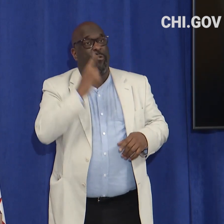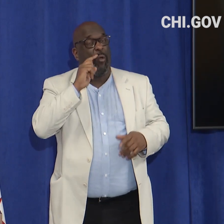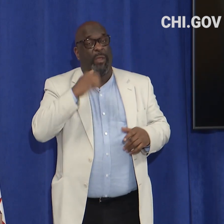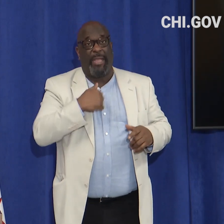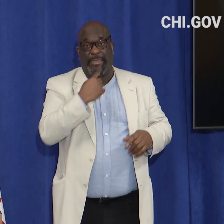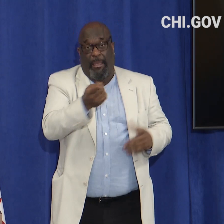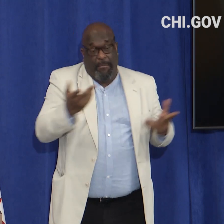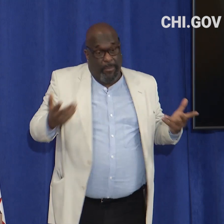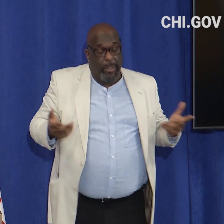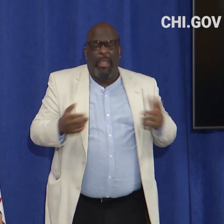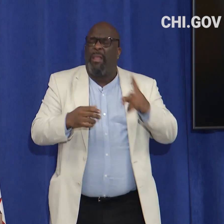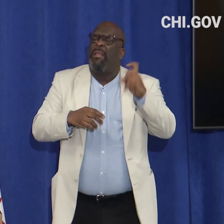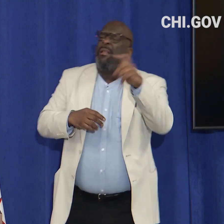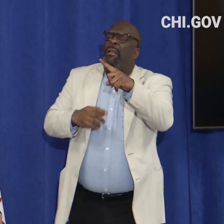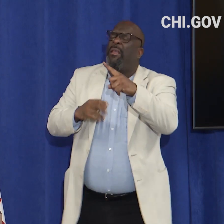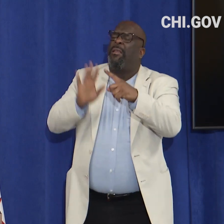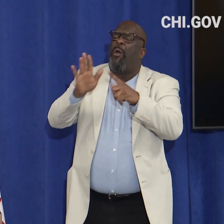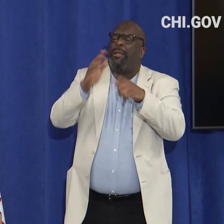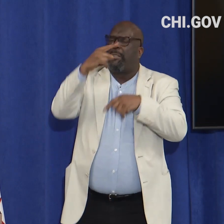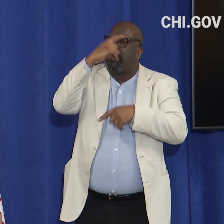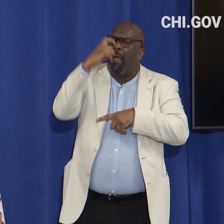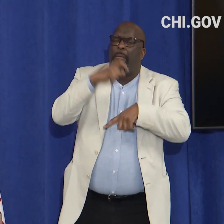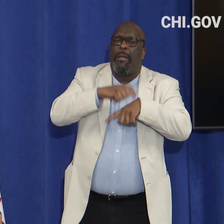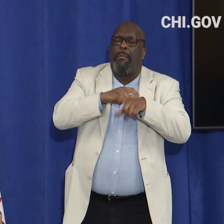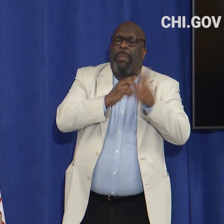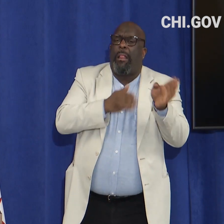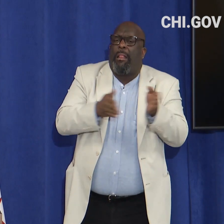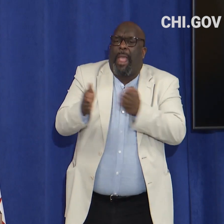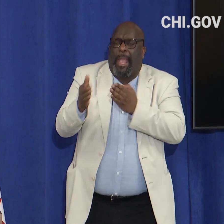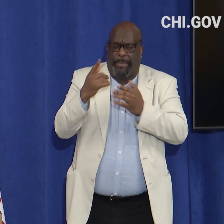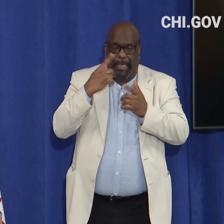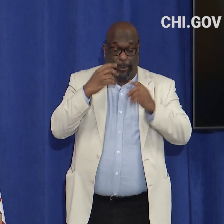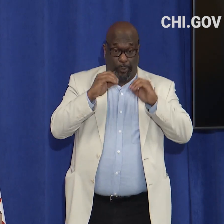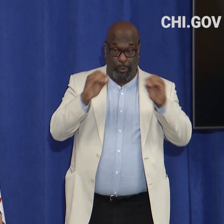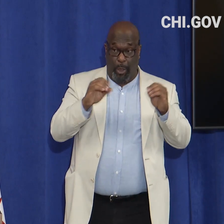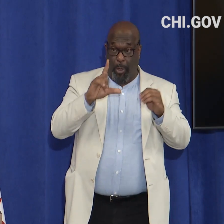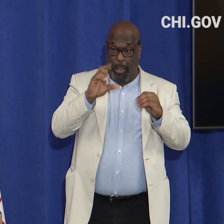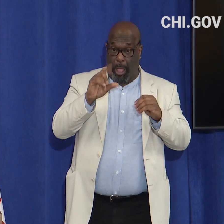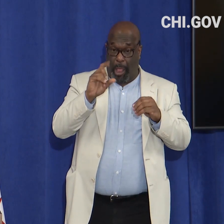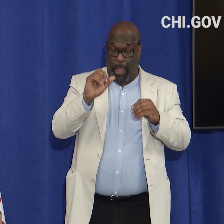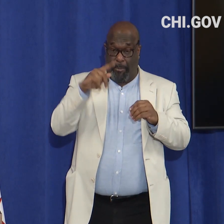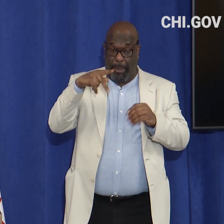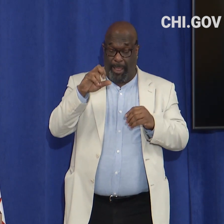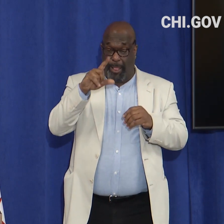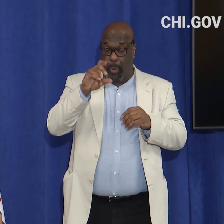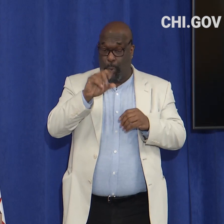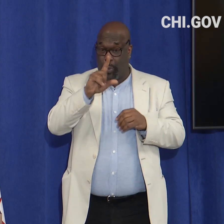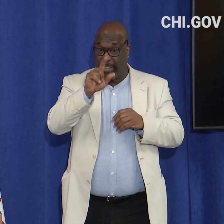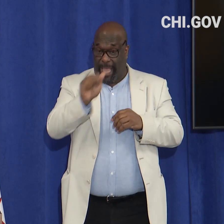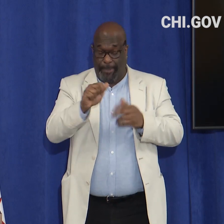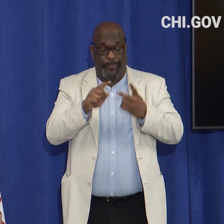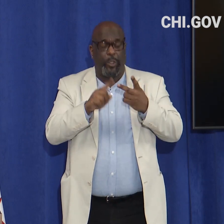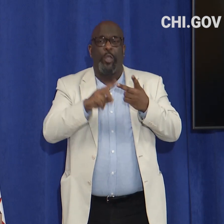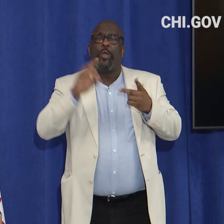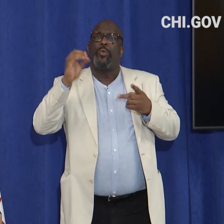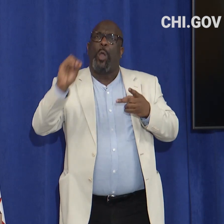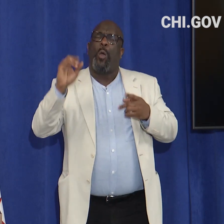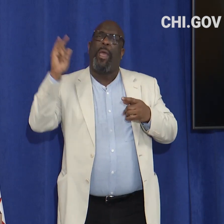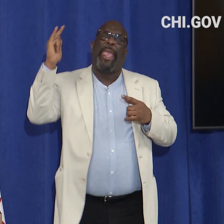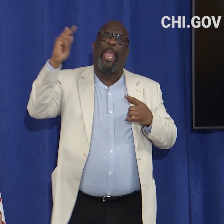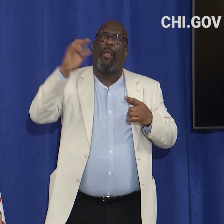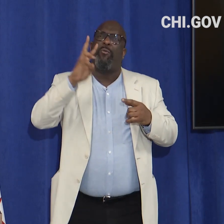talk about this summer plans? Because the word is out of no Lollapalooza, no air show, no Taste of